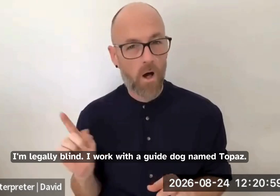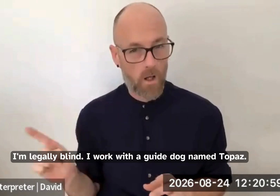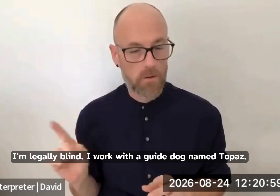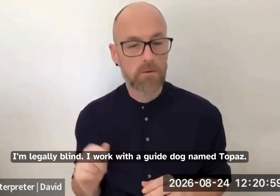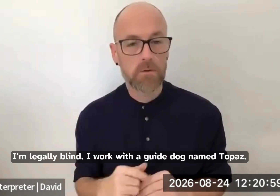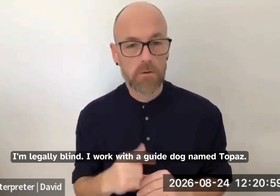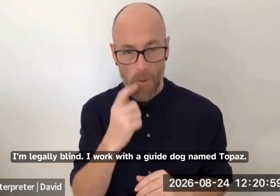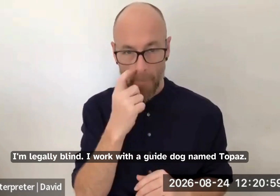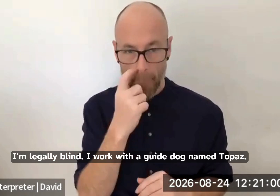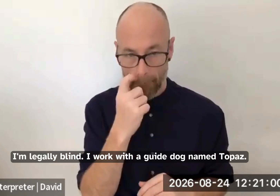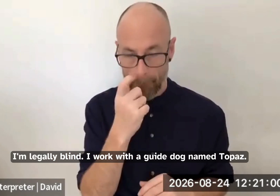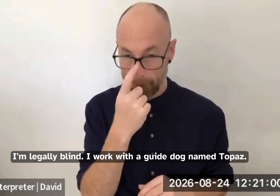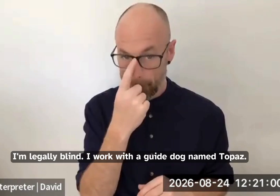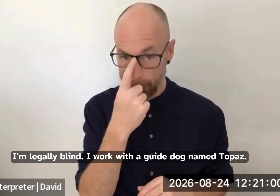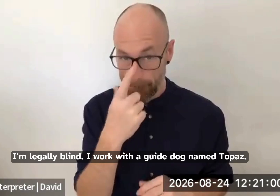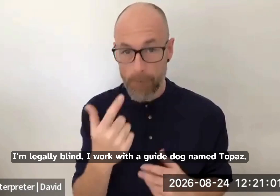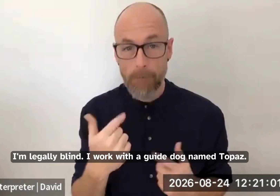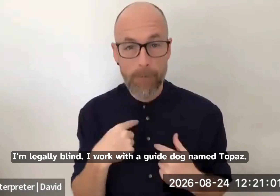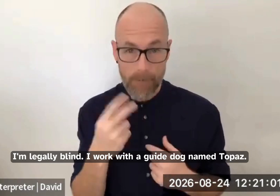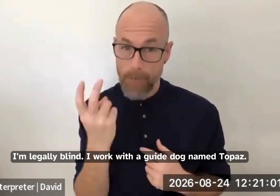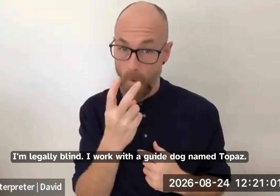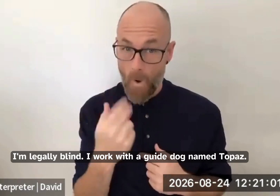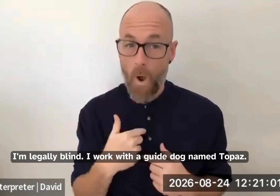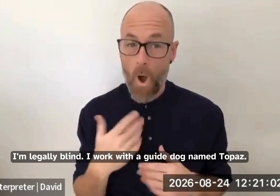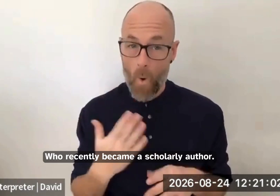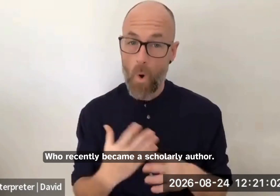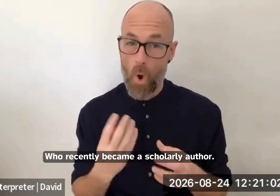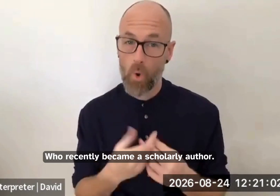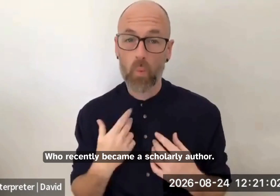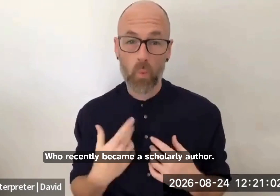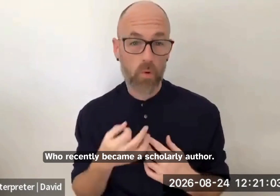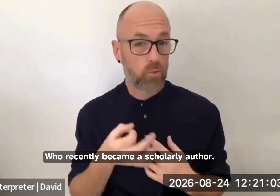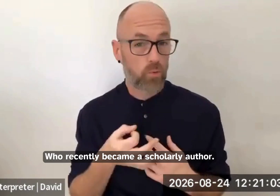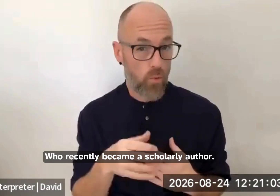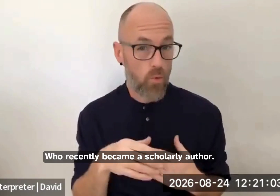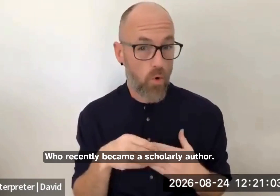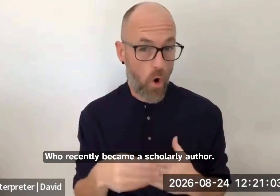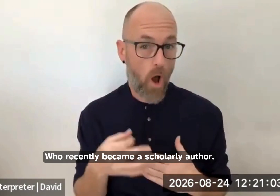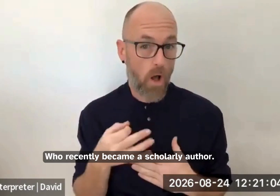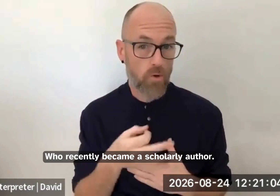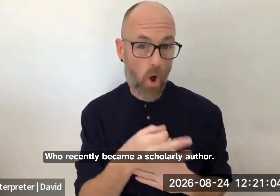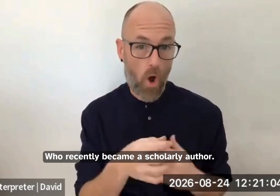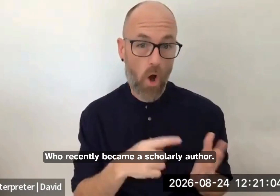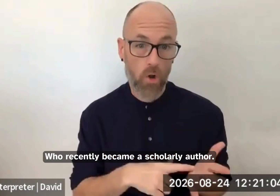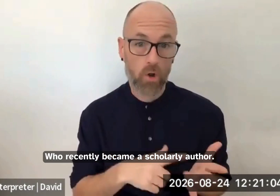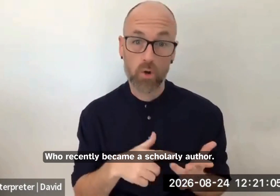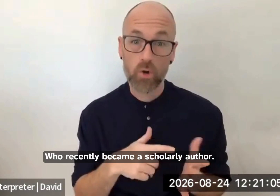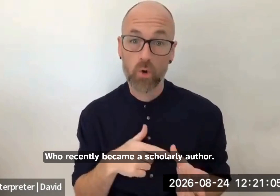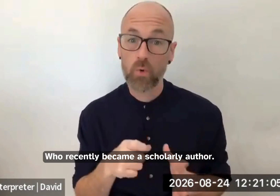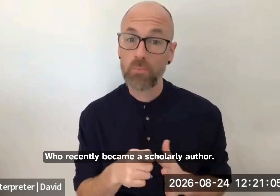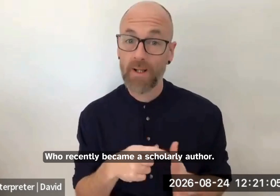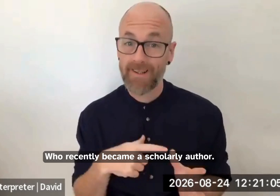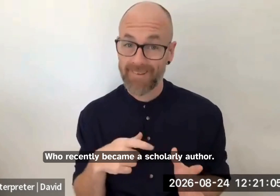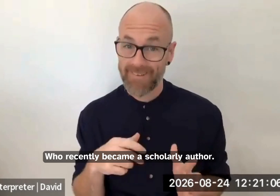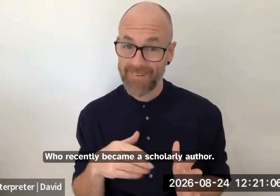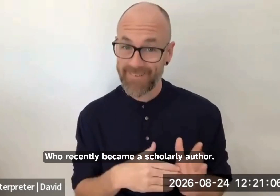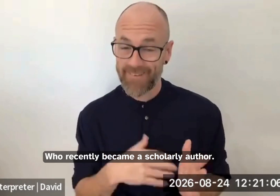I'm legally blind. I work with a guide dog named Topaz, who recently became a scholarly